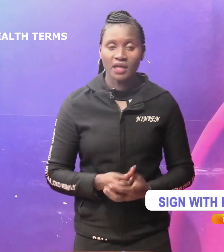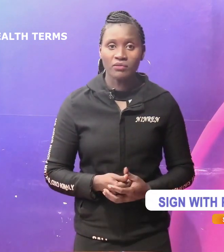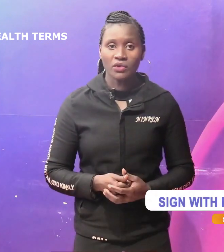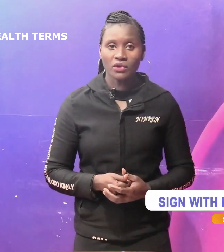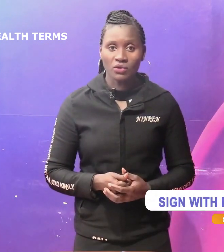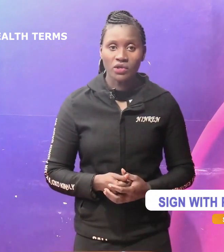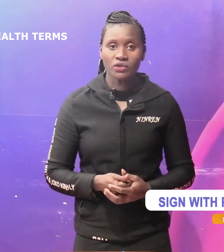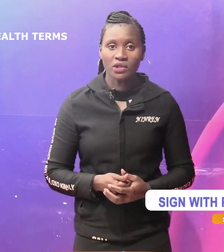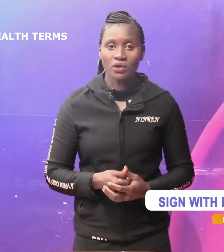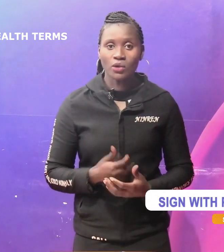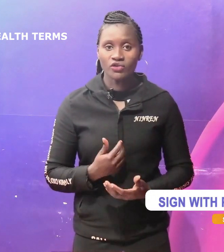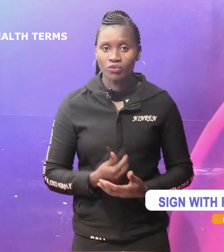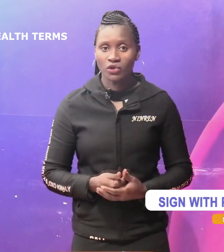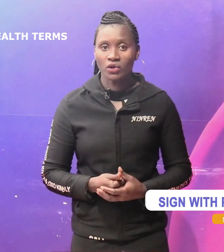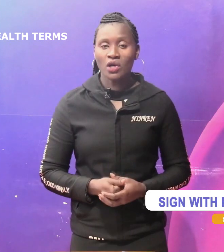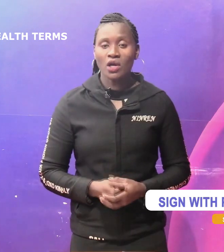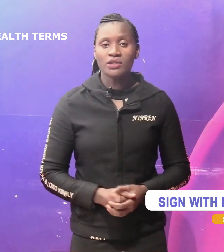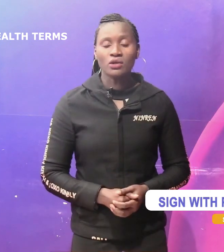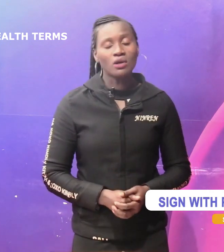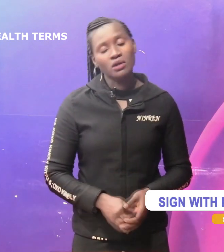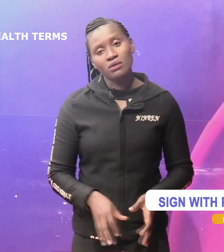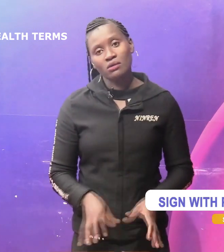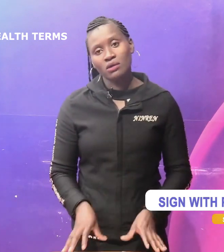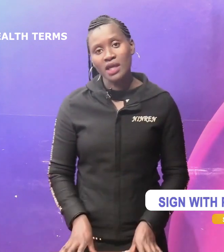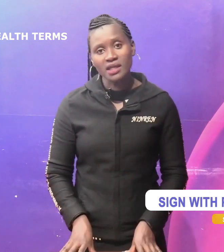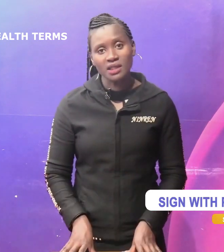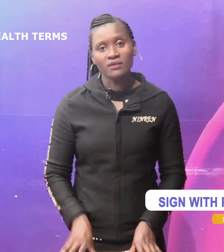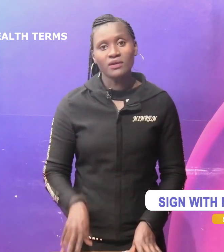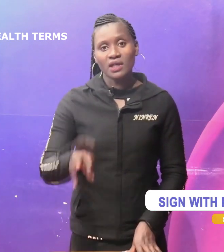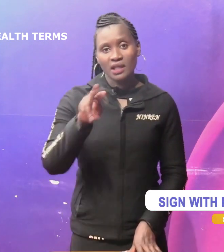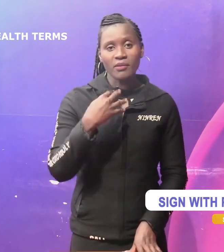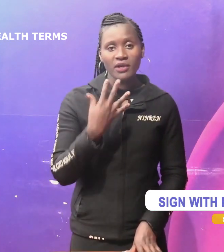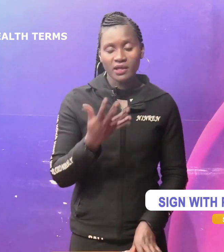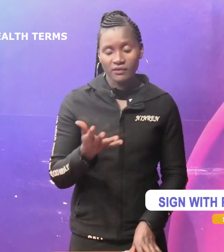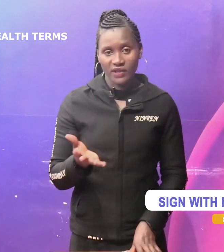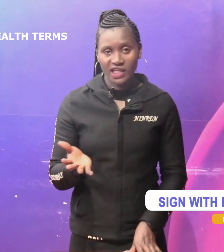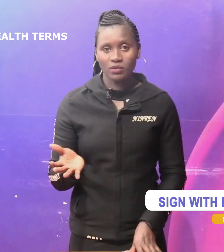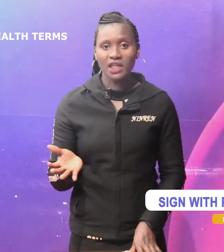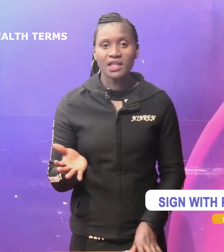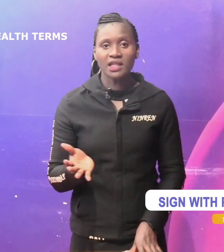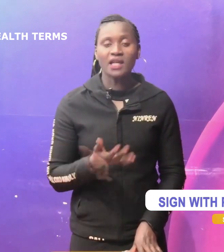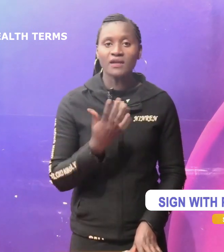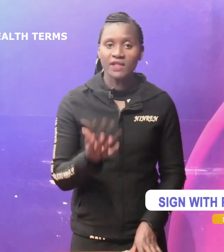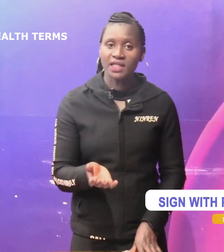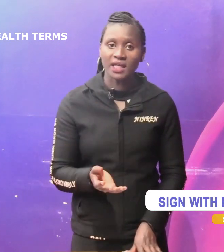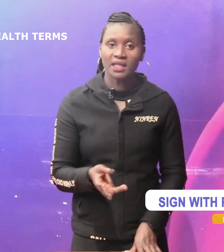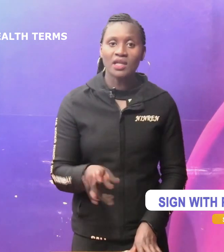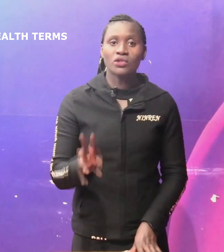you gone to the hospital. So negative, let me finger spell it and then I give it a sign. So